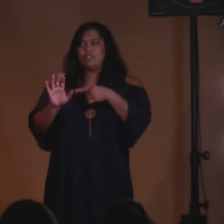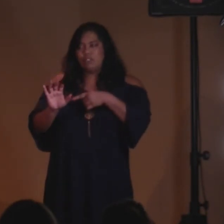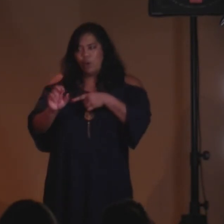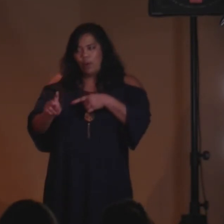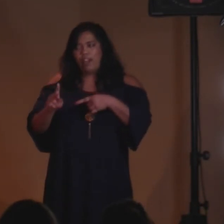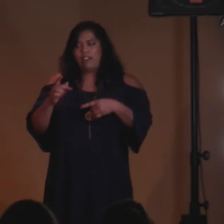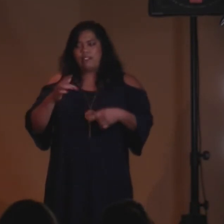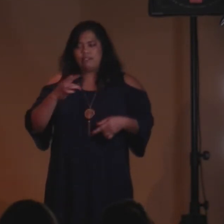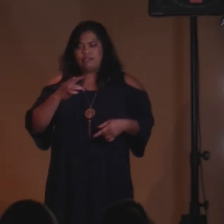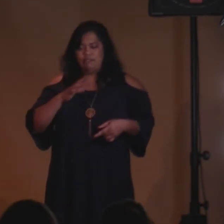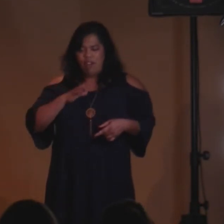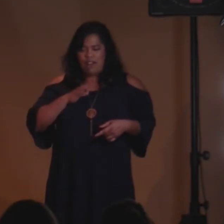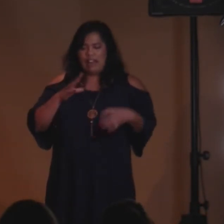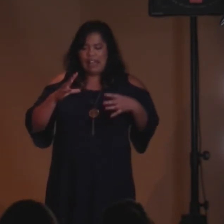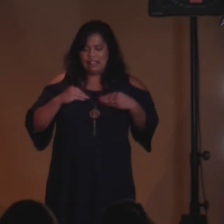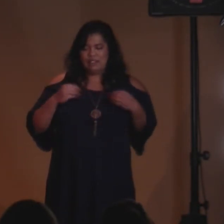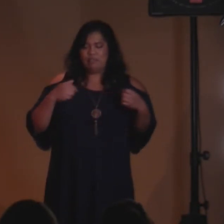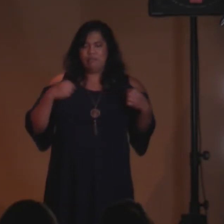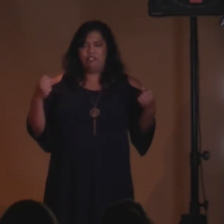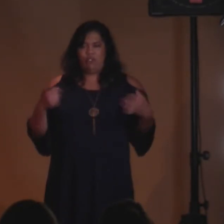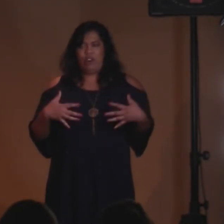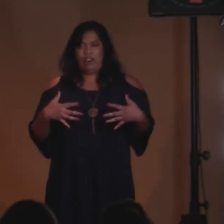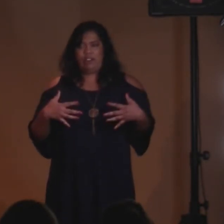this stuff is one,